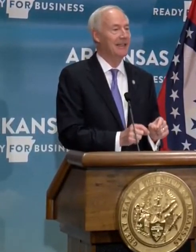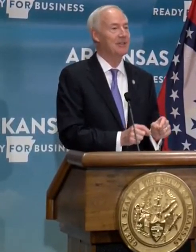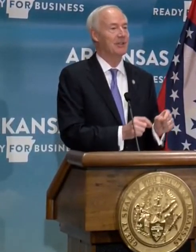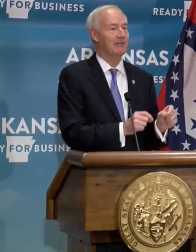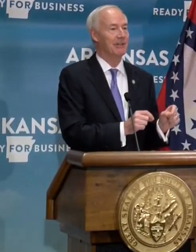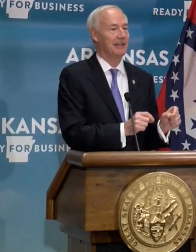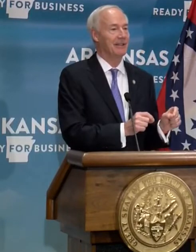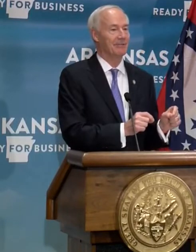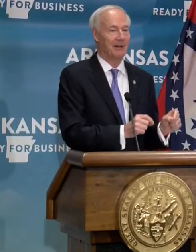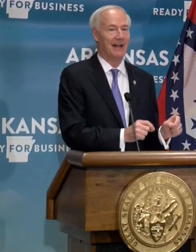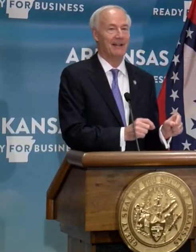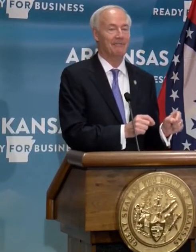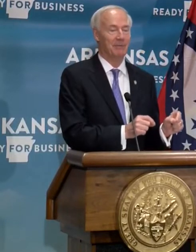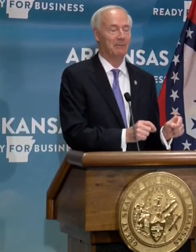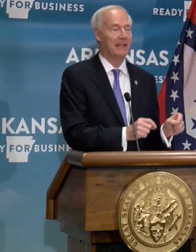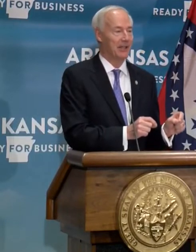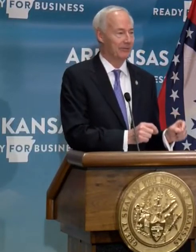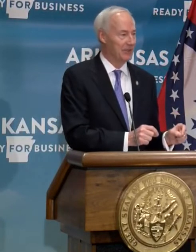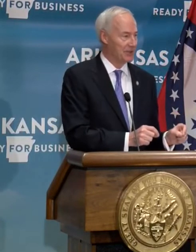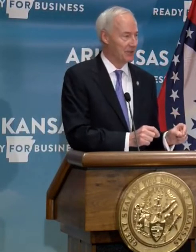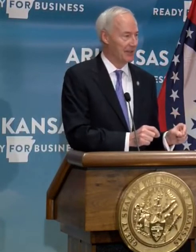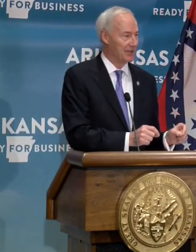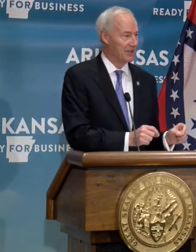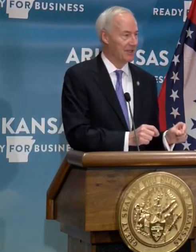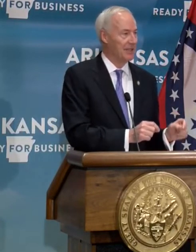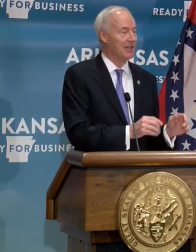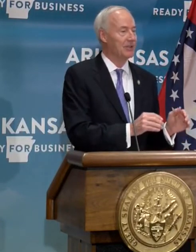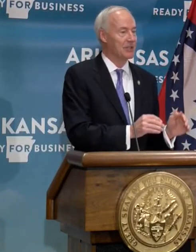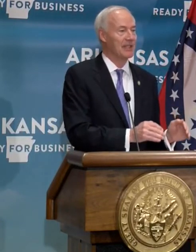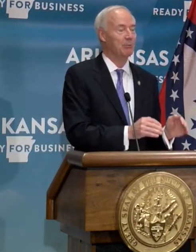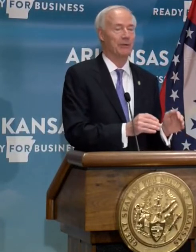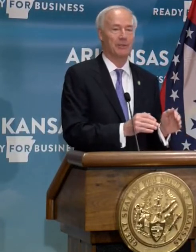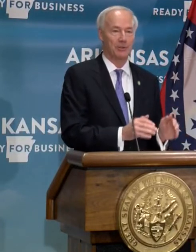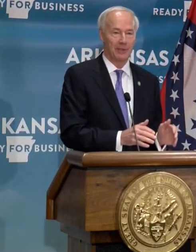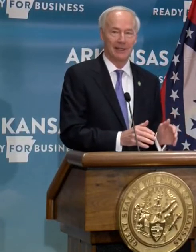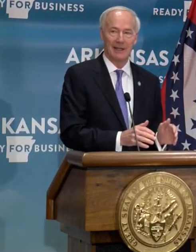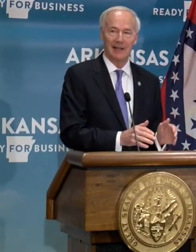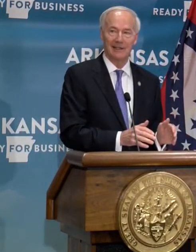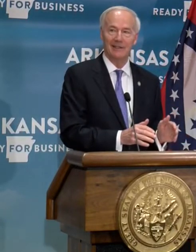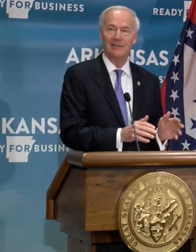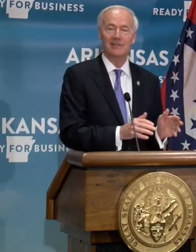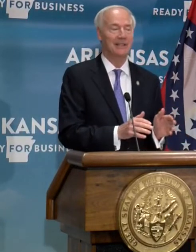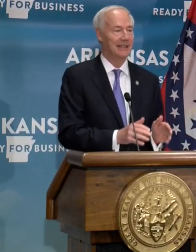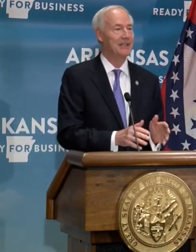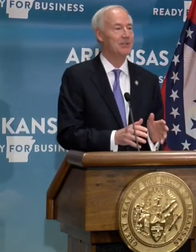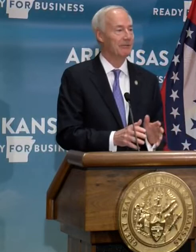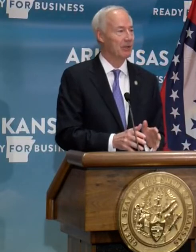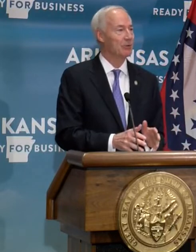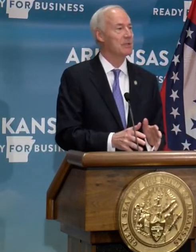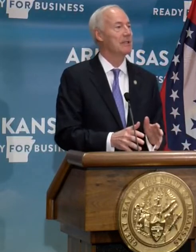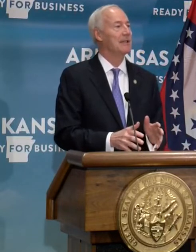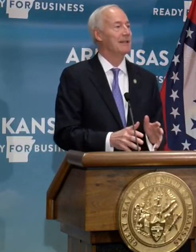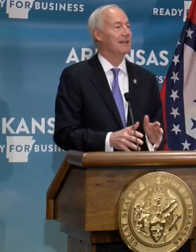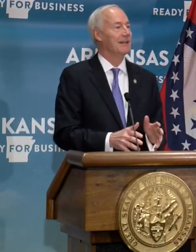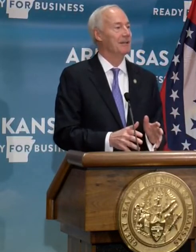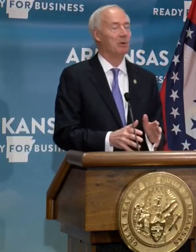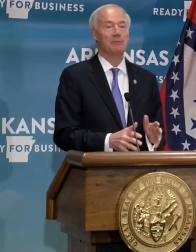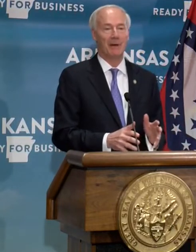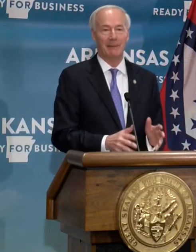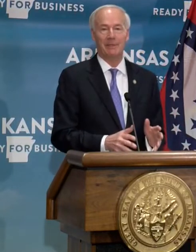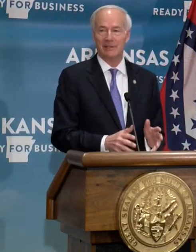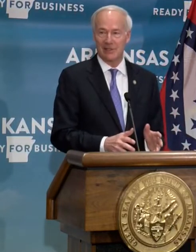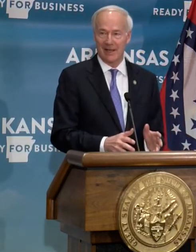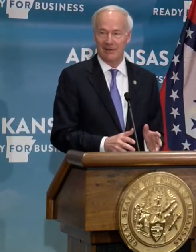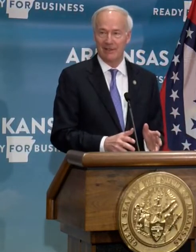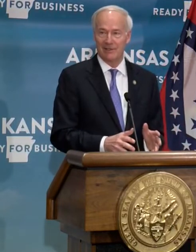in each of the 5 public health districts to see what the trend line is in each of those